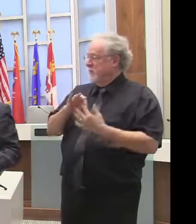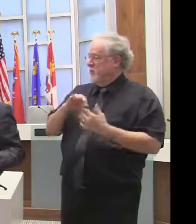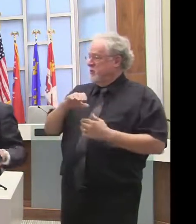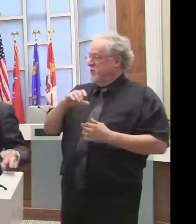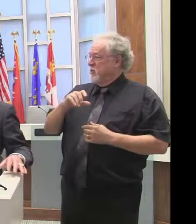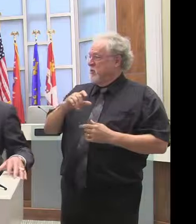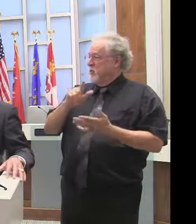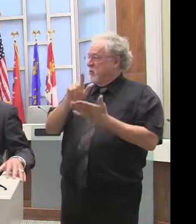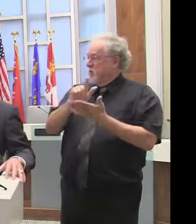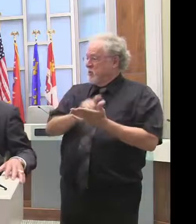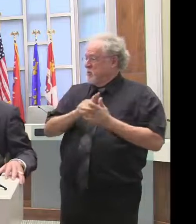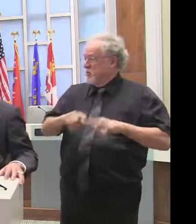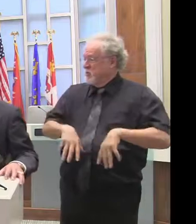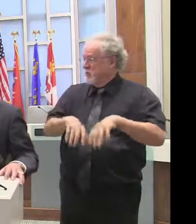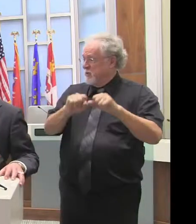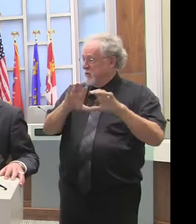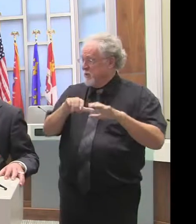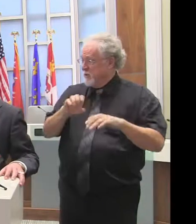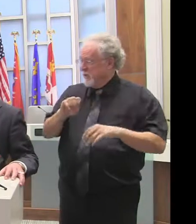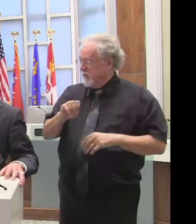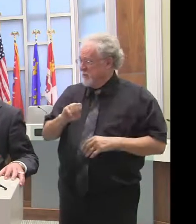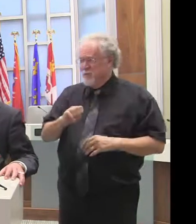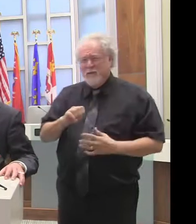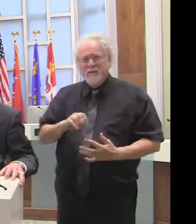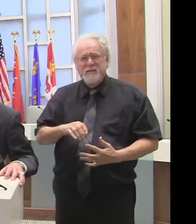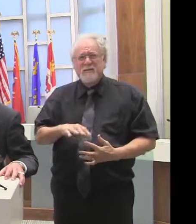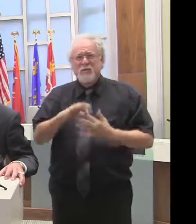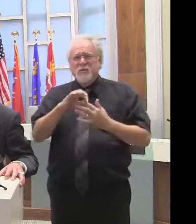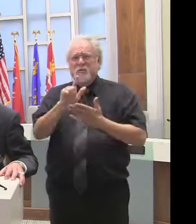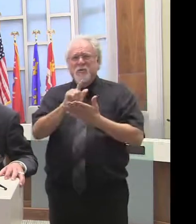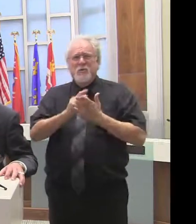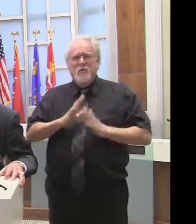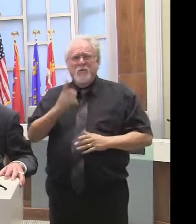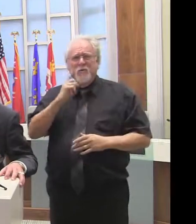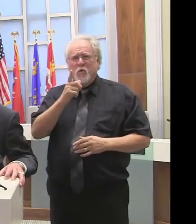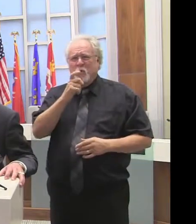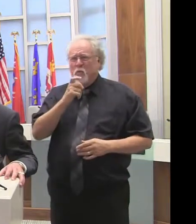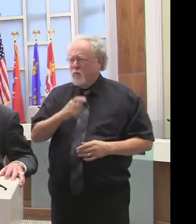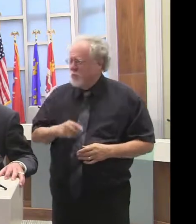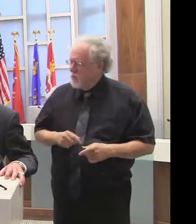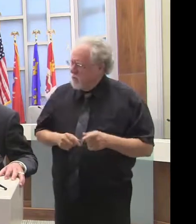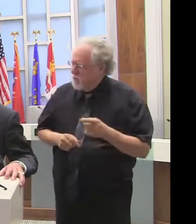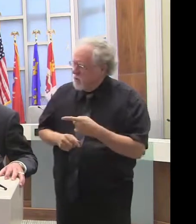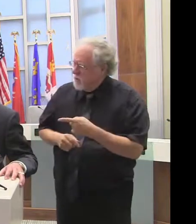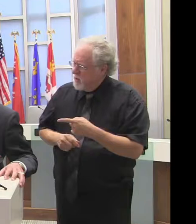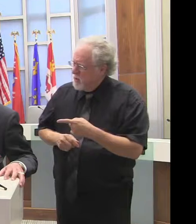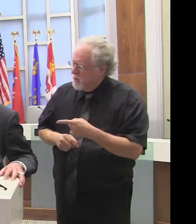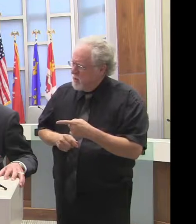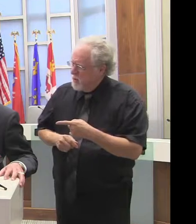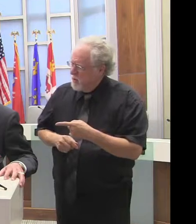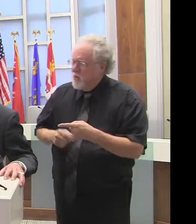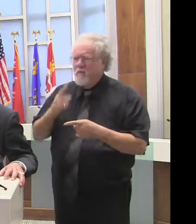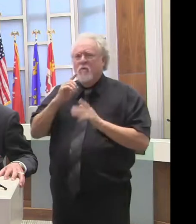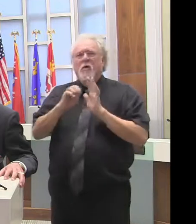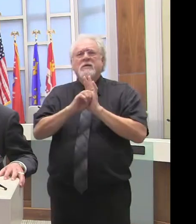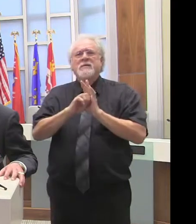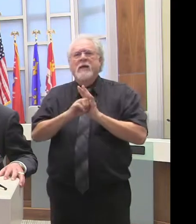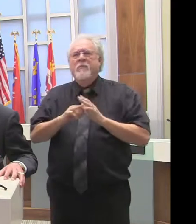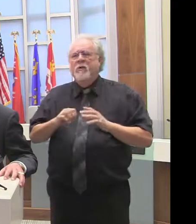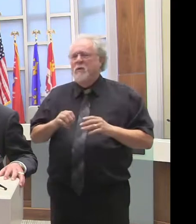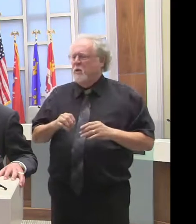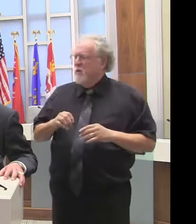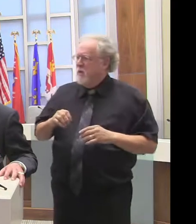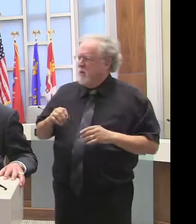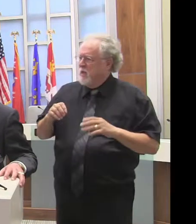prosecutor to take over the case? Did you A talk to him? special at all? prosecutor of whom? About whom? Well, I know, for example, the House Black